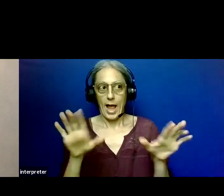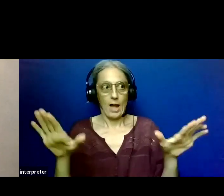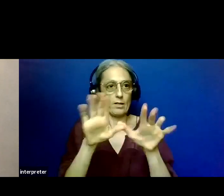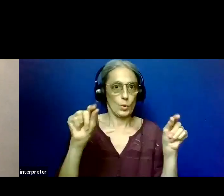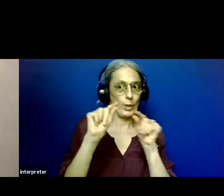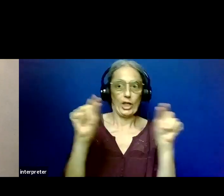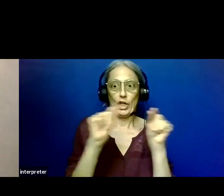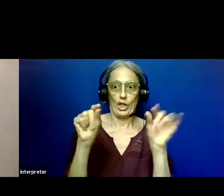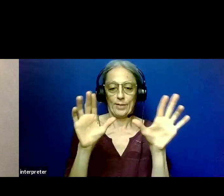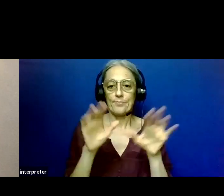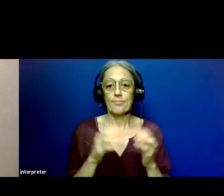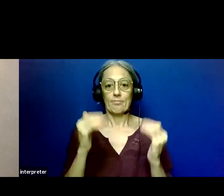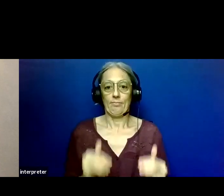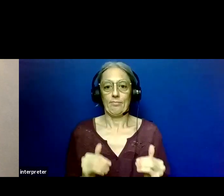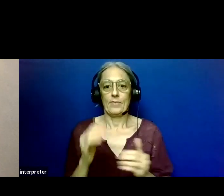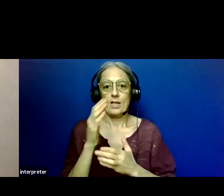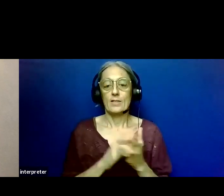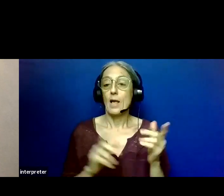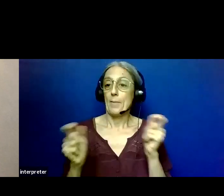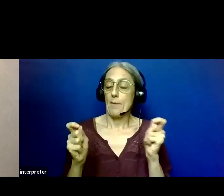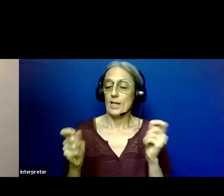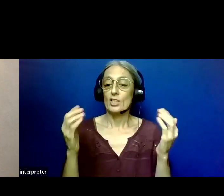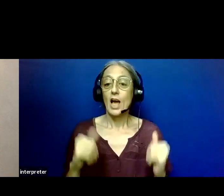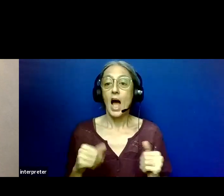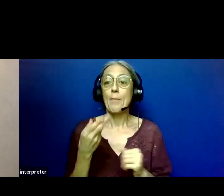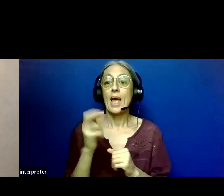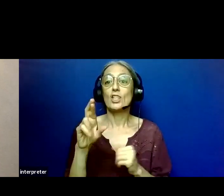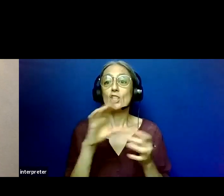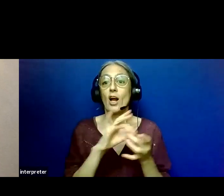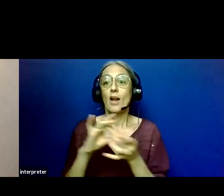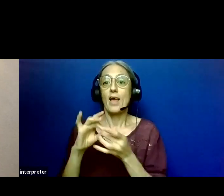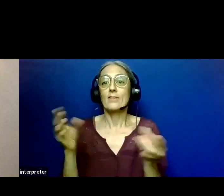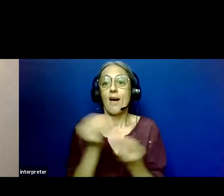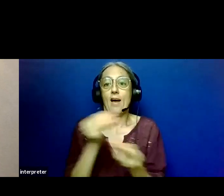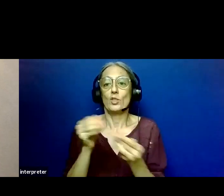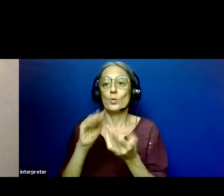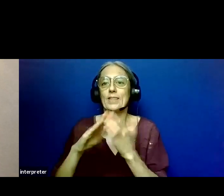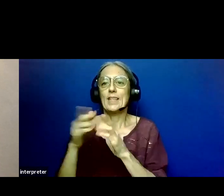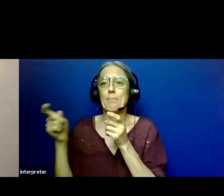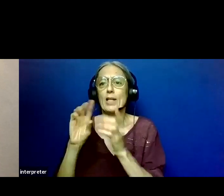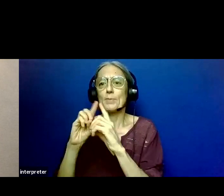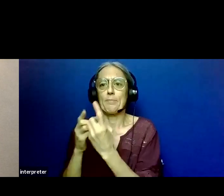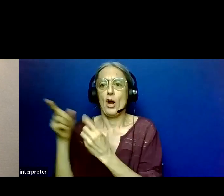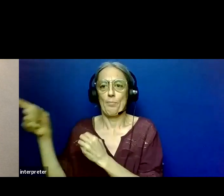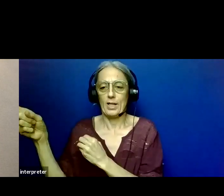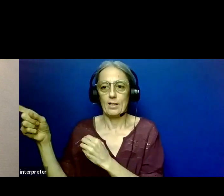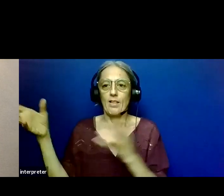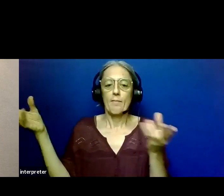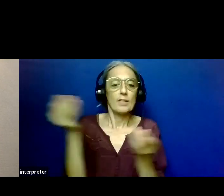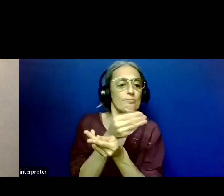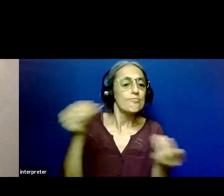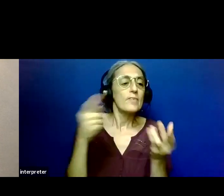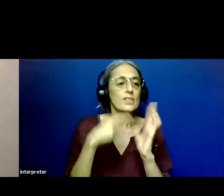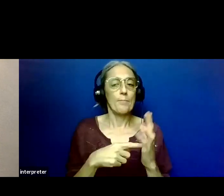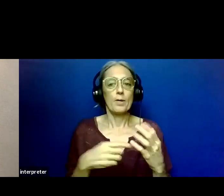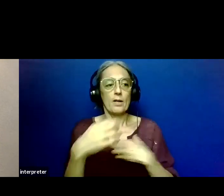reasonable accommodations. I'm also our HR liaison to the city manager's department. So I deal with complaints